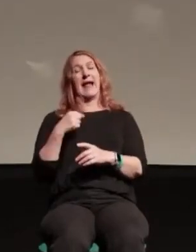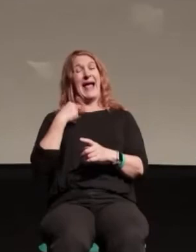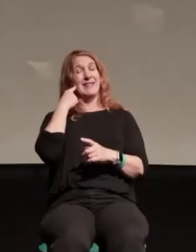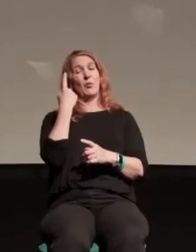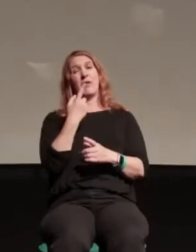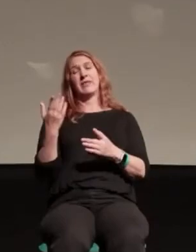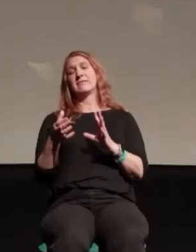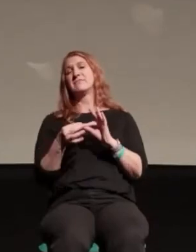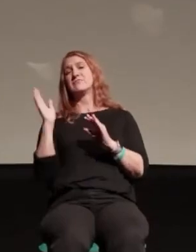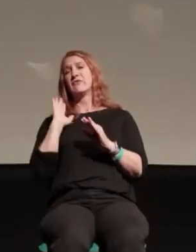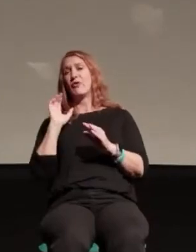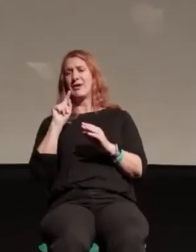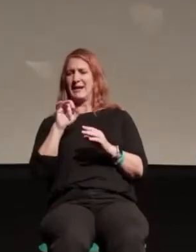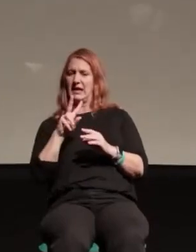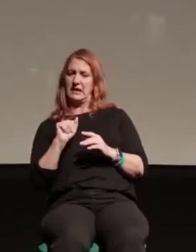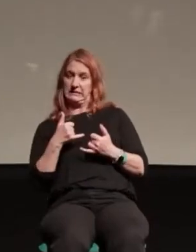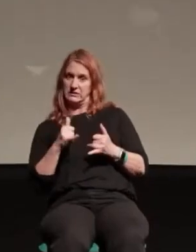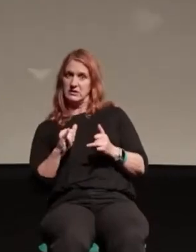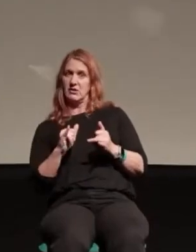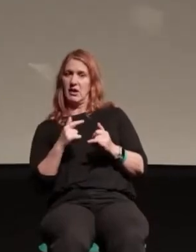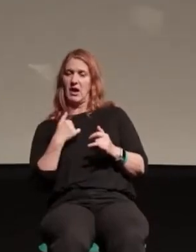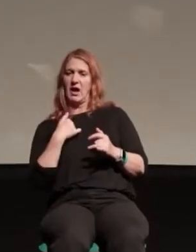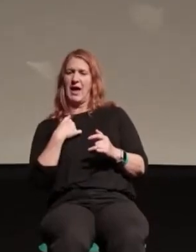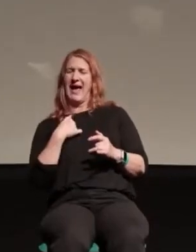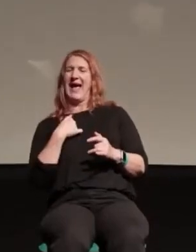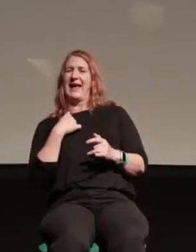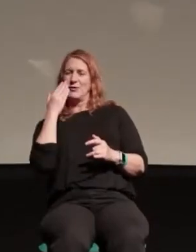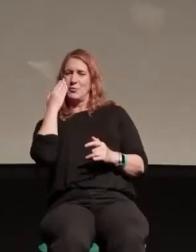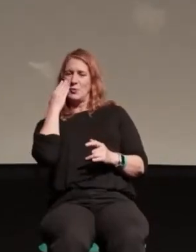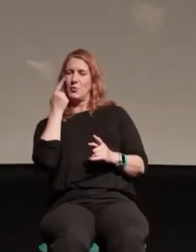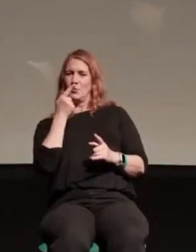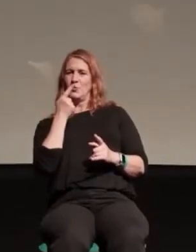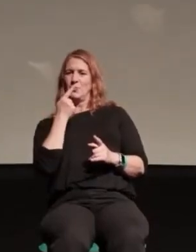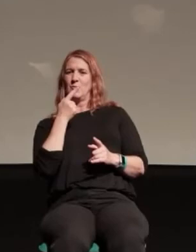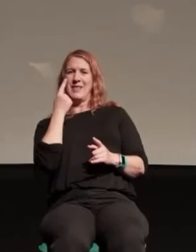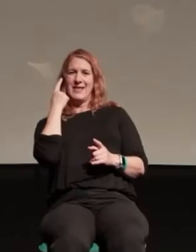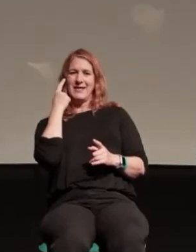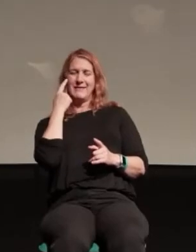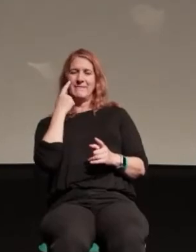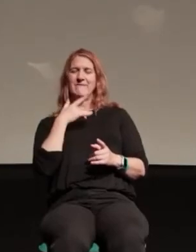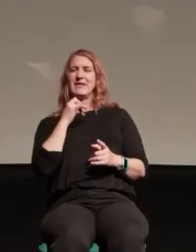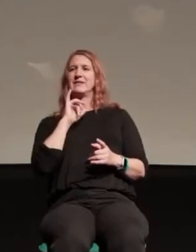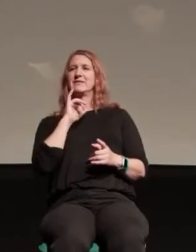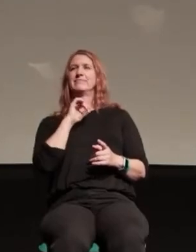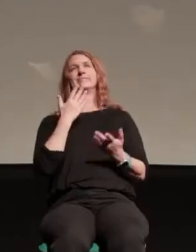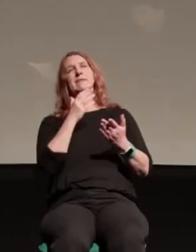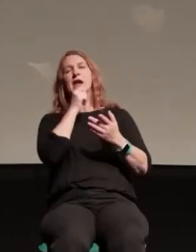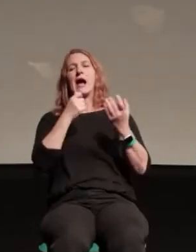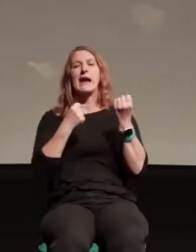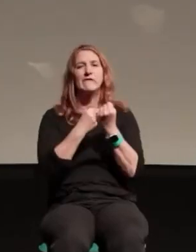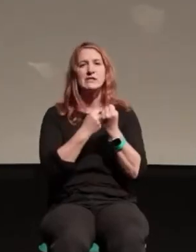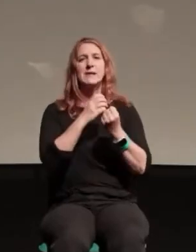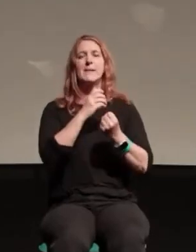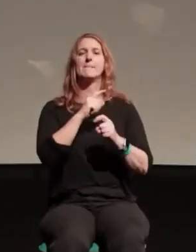mentioned earlier, I think, Talia, that still, I would assume you count, perhaps not as advocacy, but more in terms of,